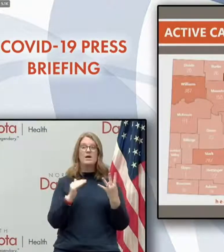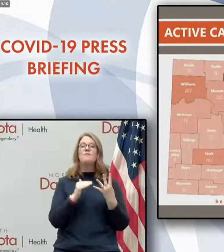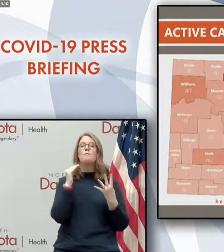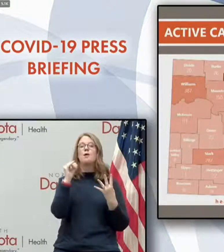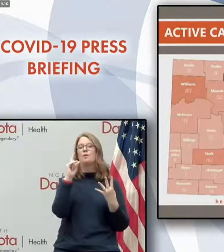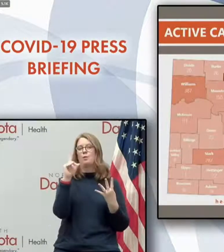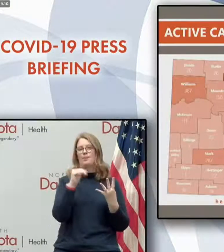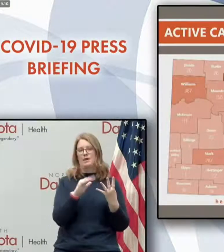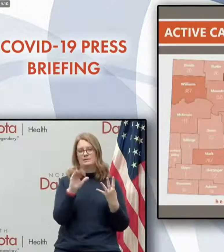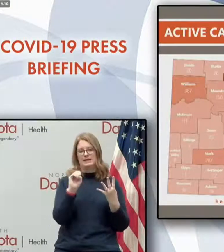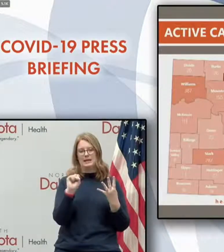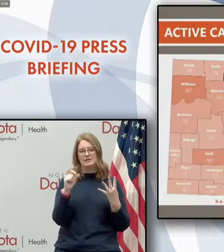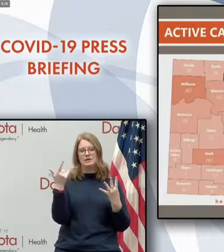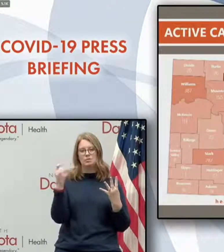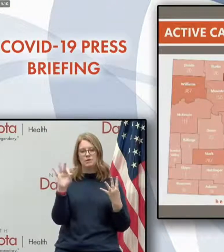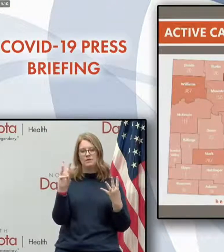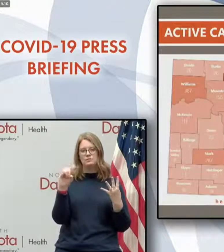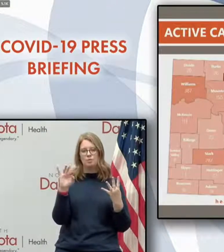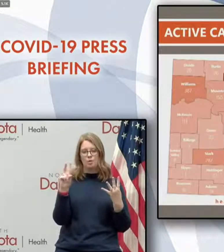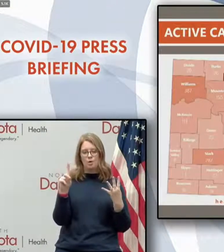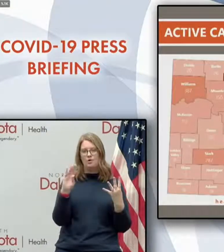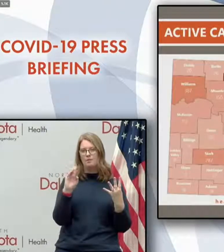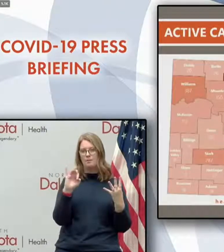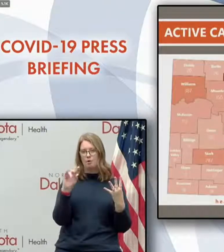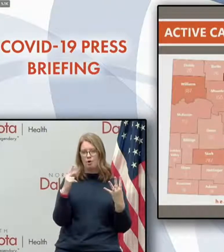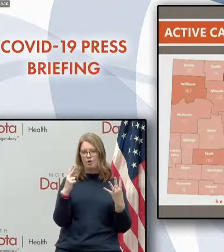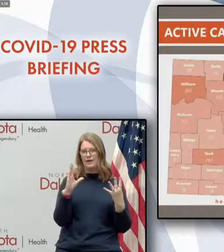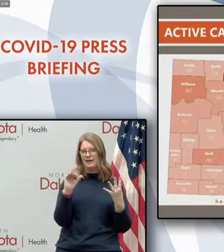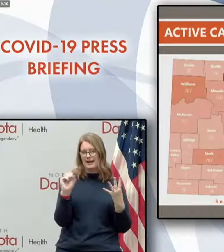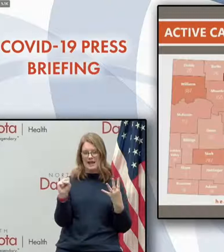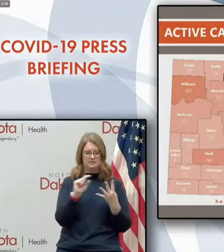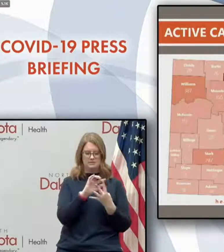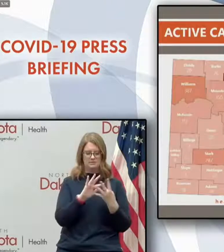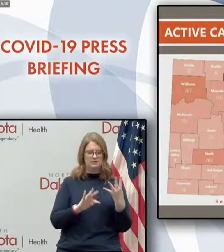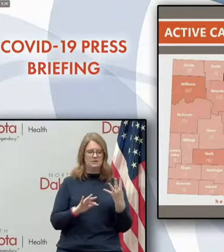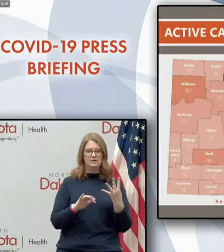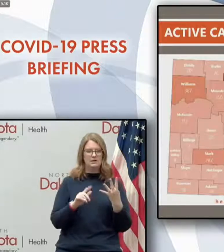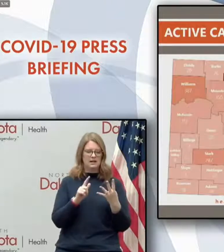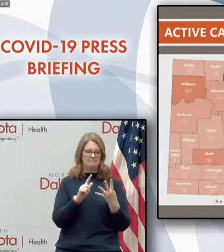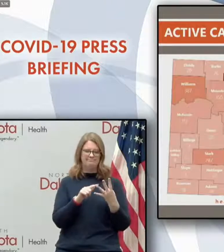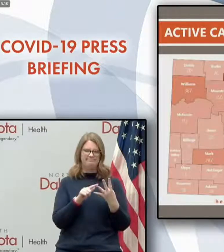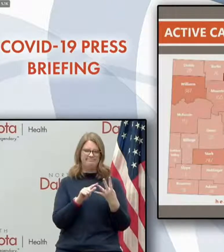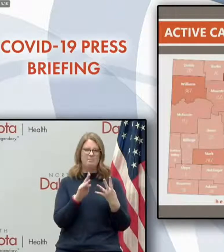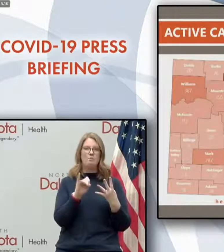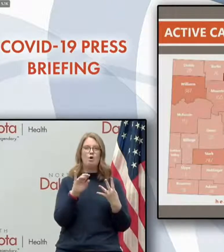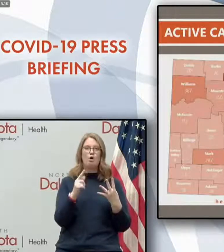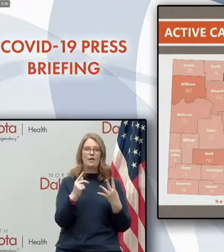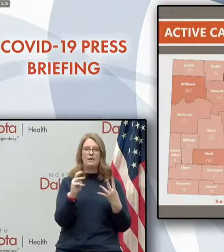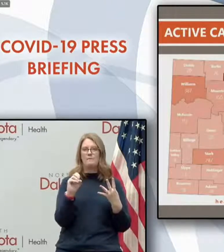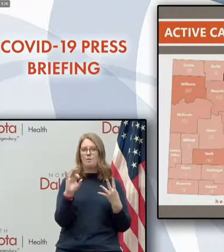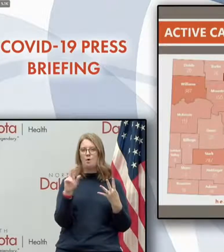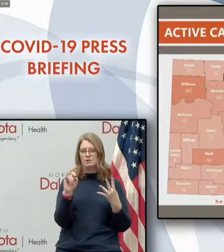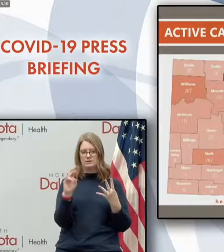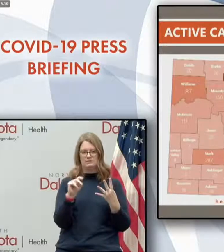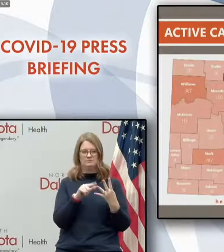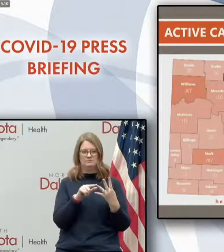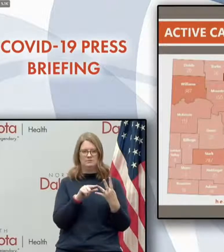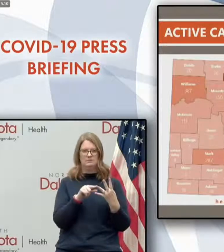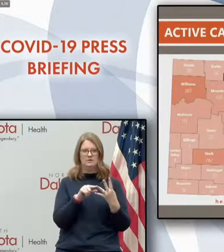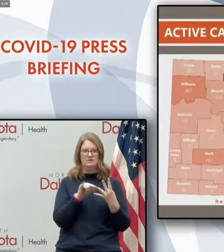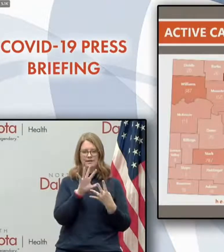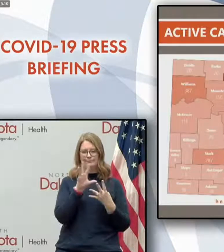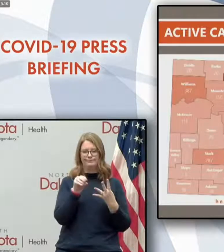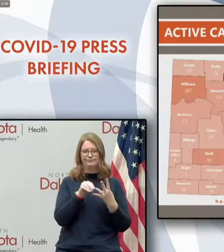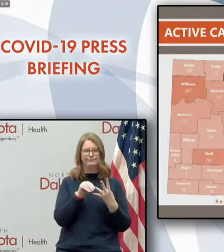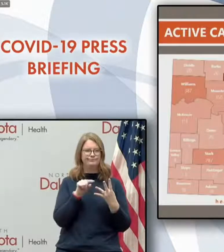1,000 cases. So Grand Forks, Ward, Burley, and Cass, and we throw in Morton in there as part of